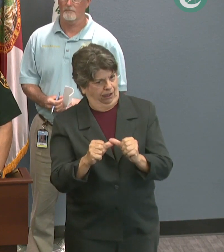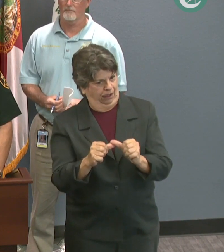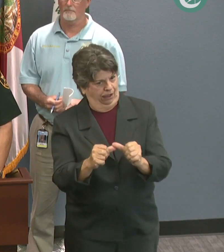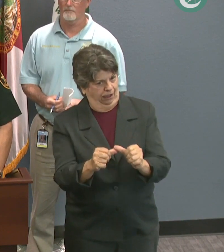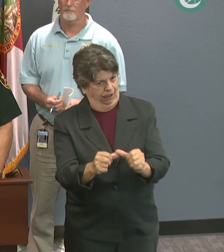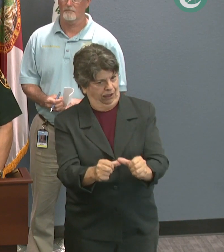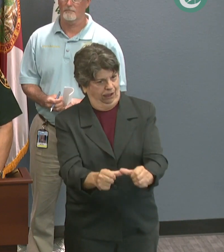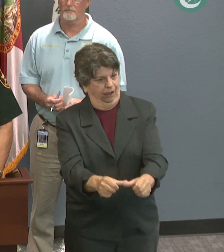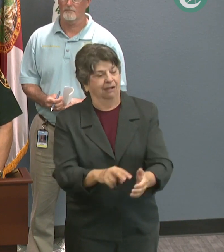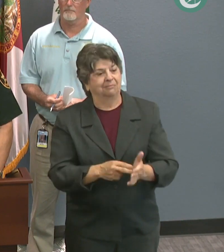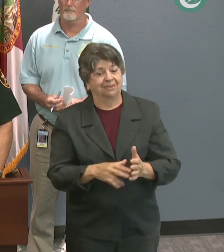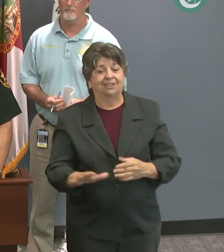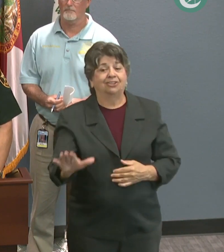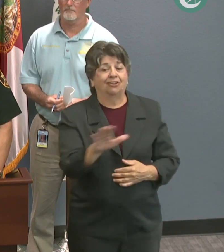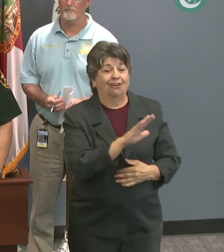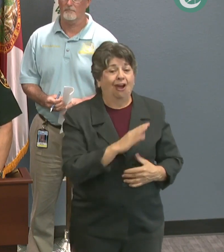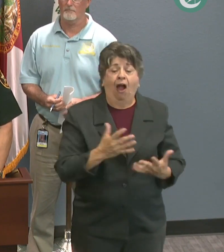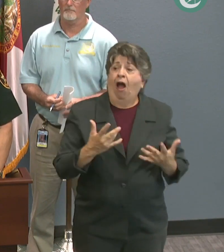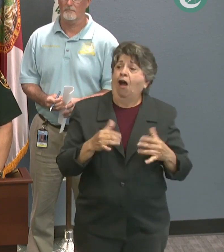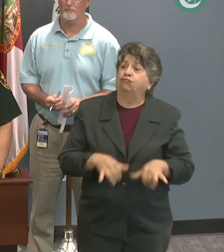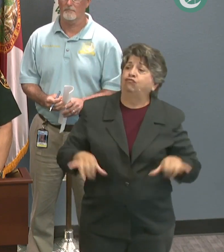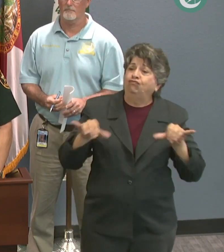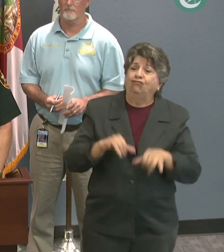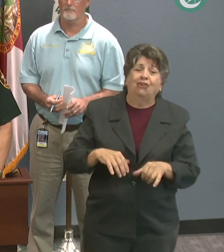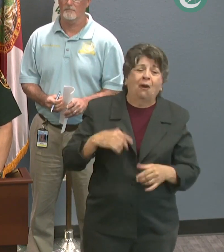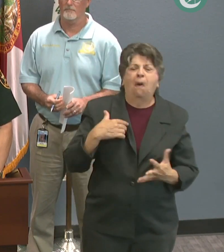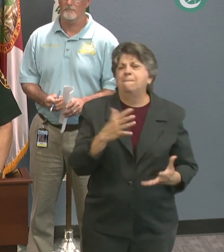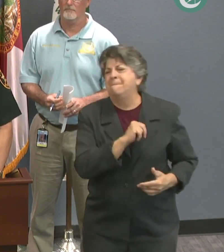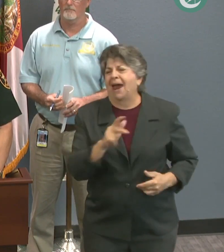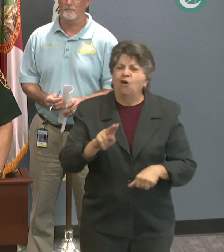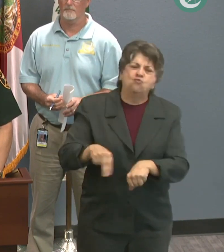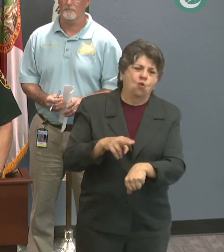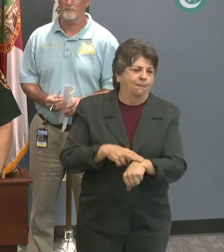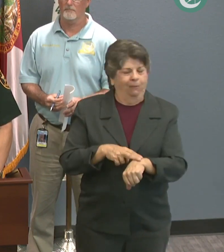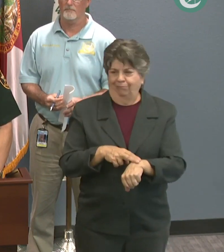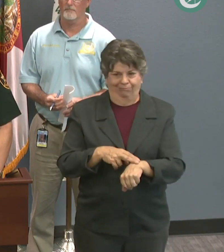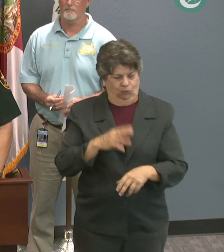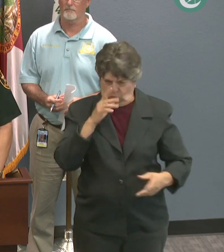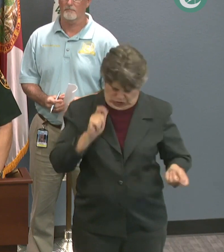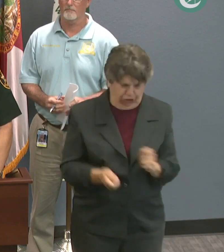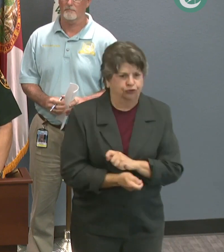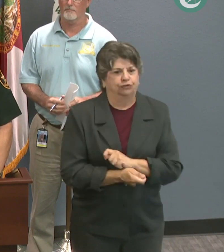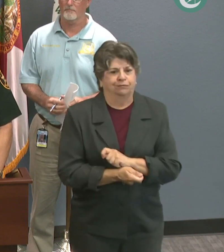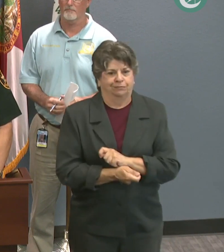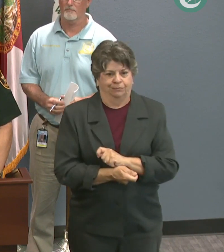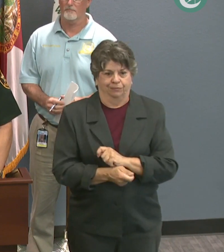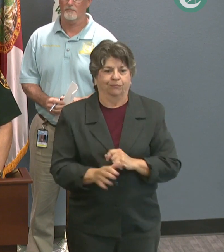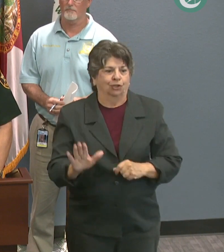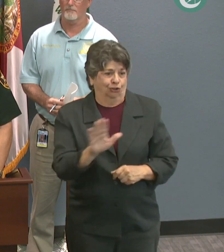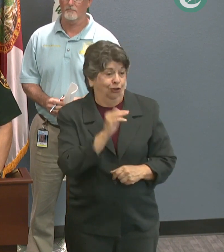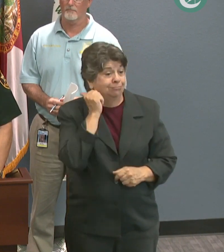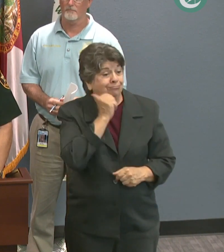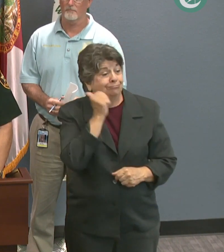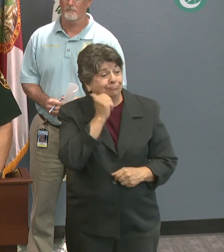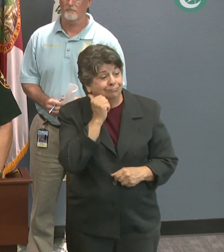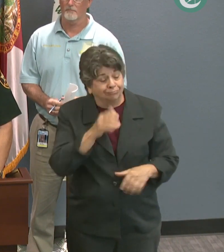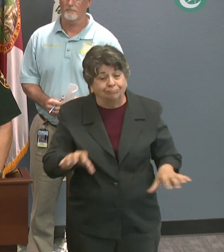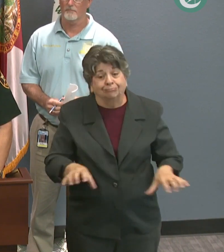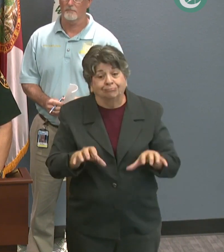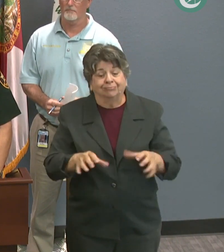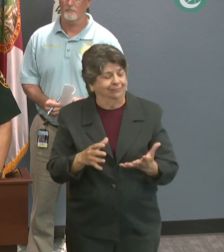and some real differences for folks in how they conduct their lives on a daily basis. Look at all the retailers that are